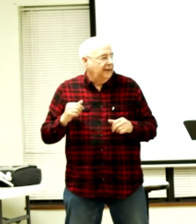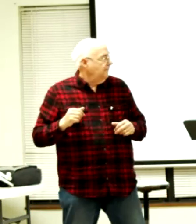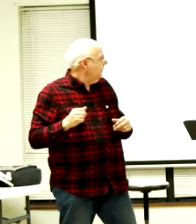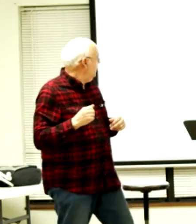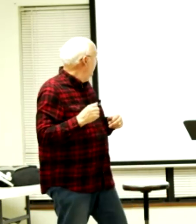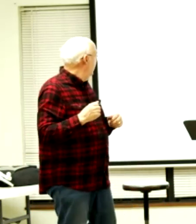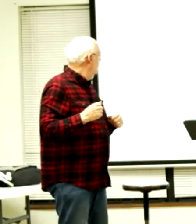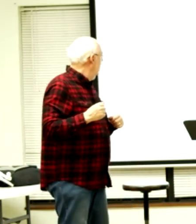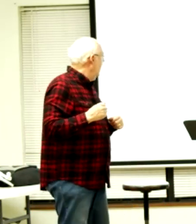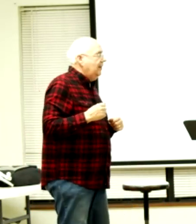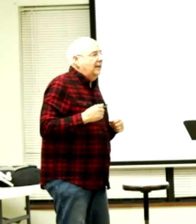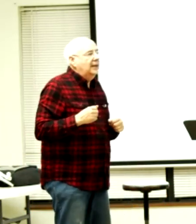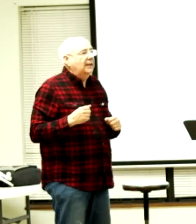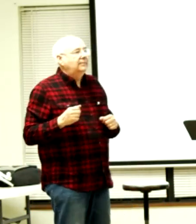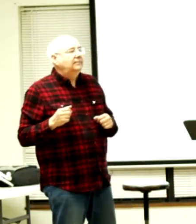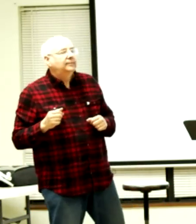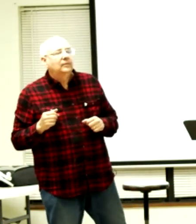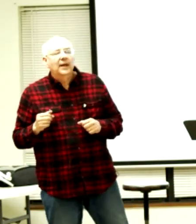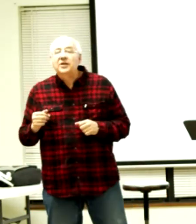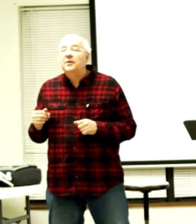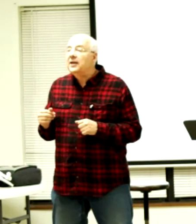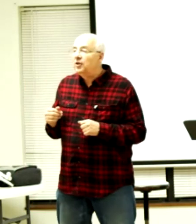Okay, and then nice to meet you.